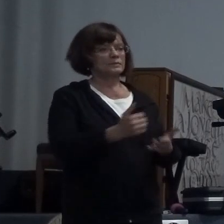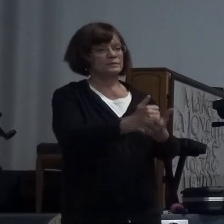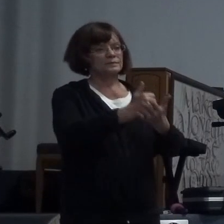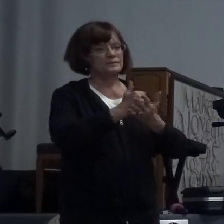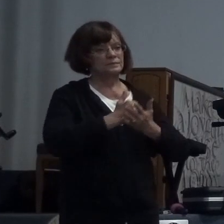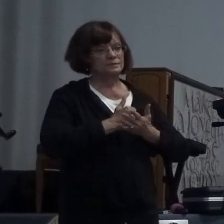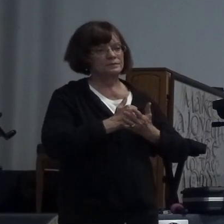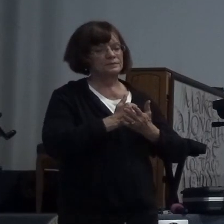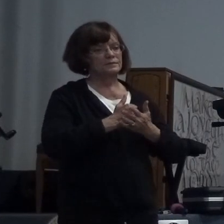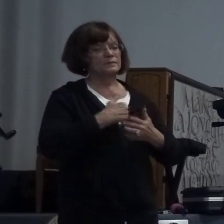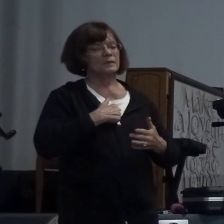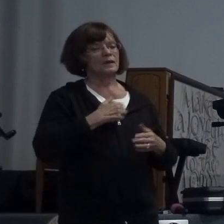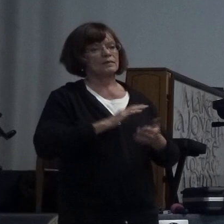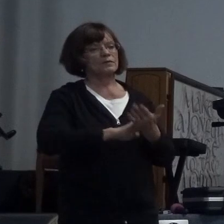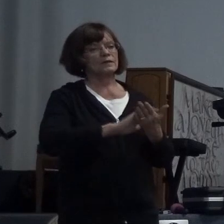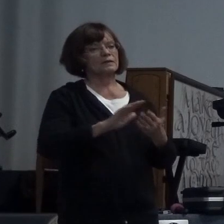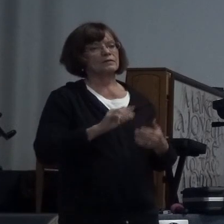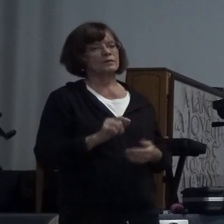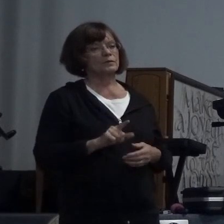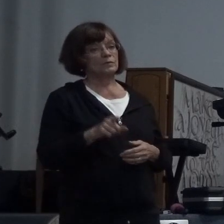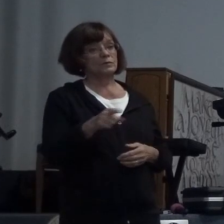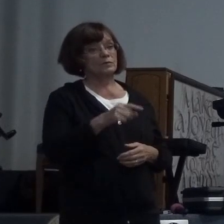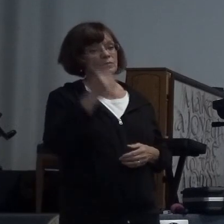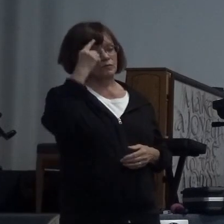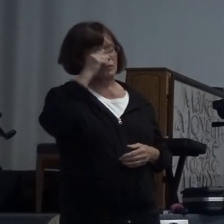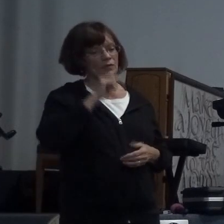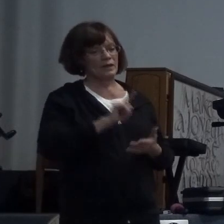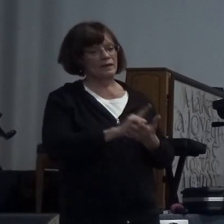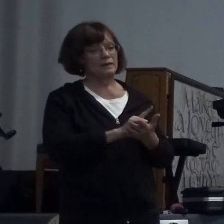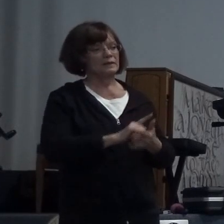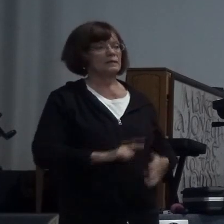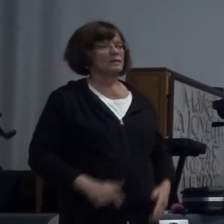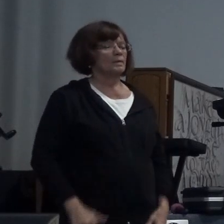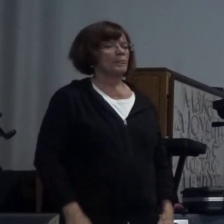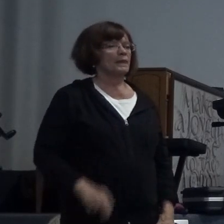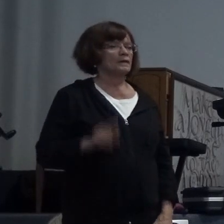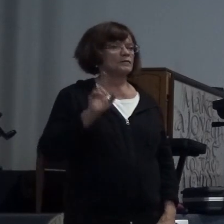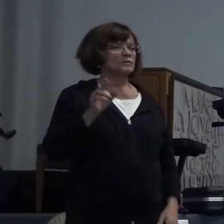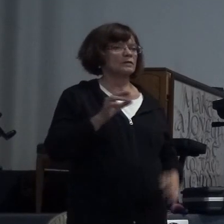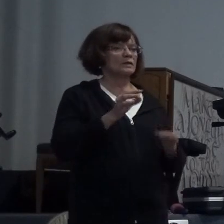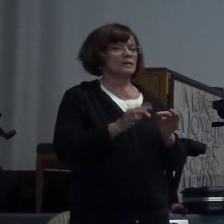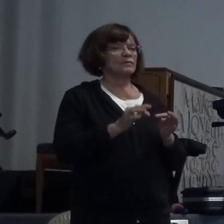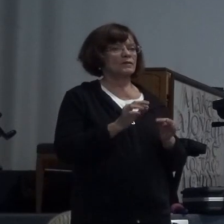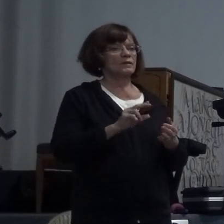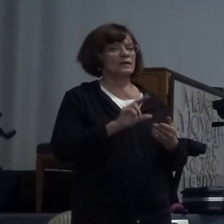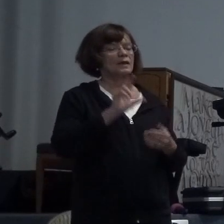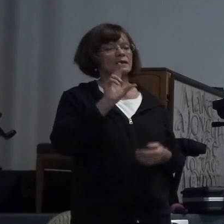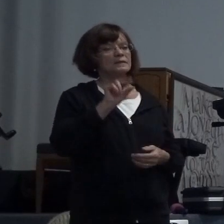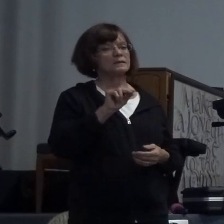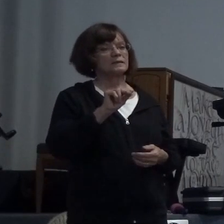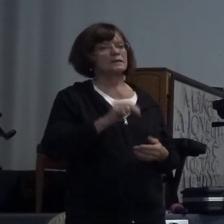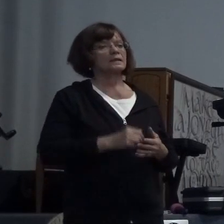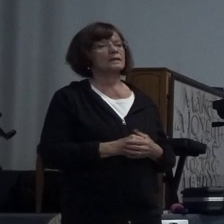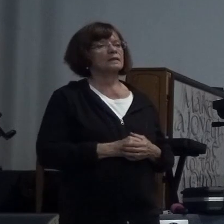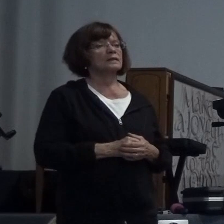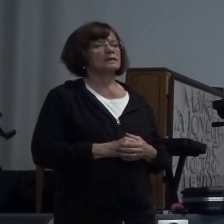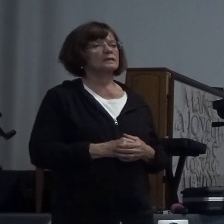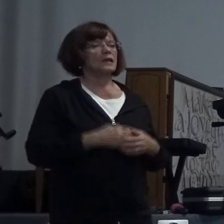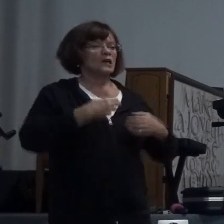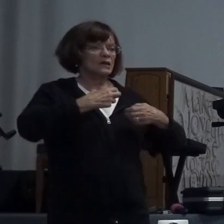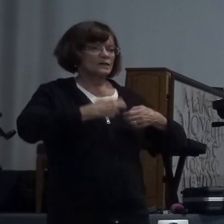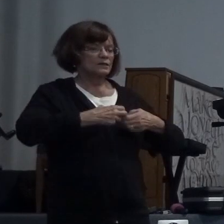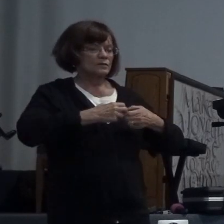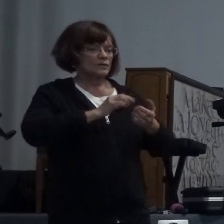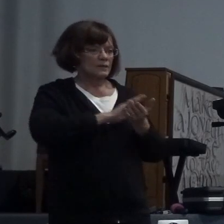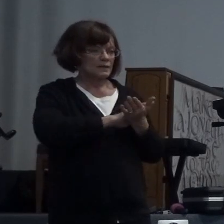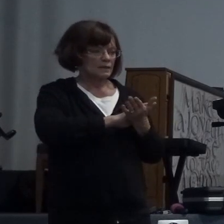them, hey, I forgive you for that, especially if they're repentant. Usually if they're not, that's even harder to forgive, if